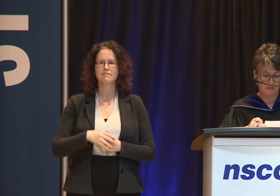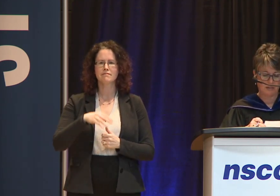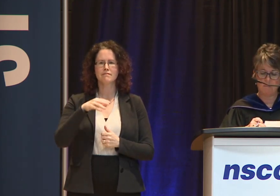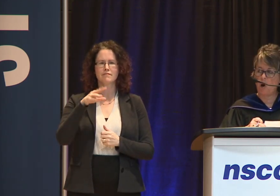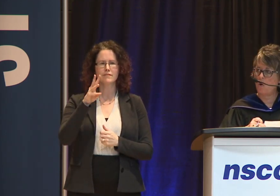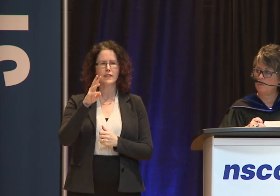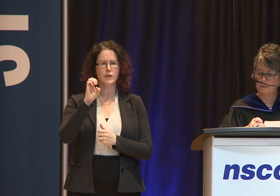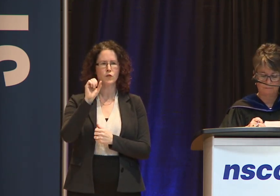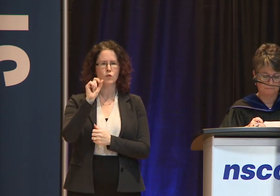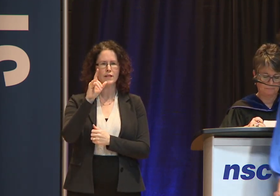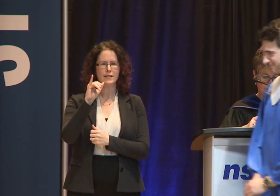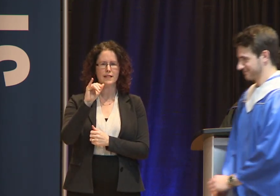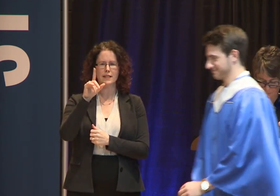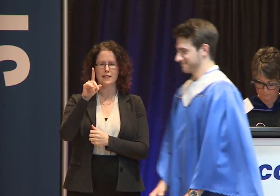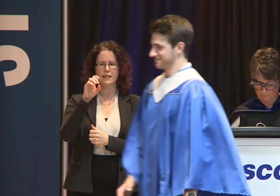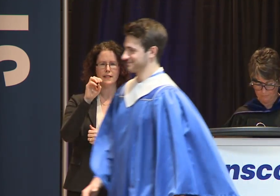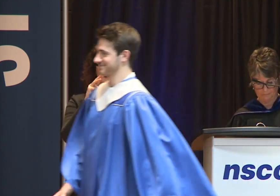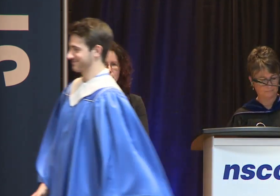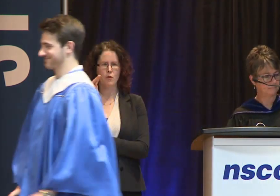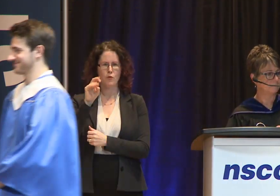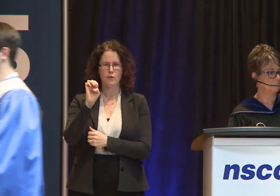Wesley Damone.